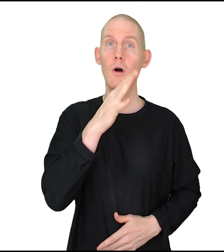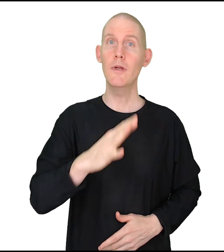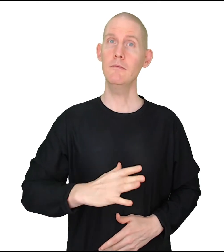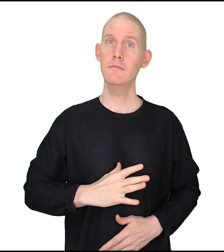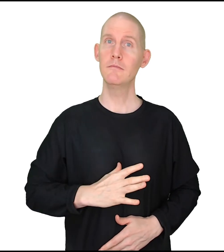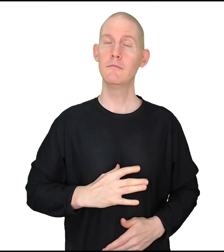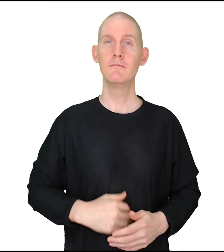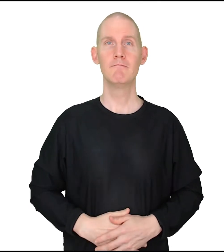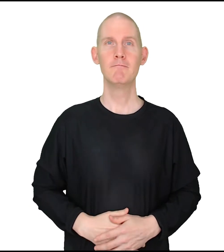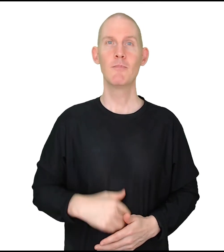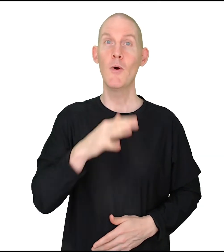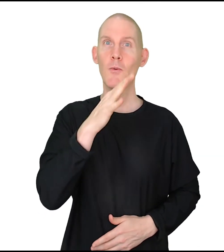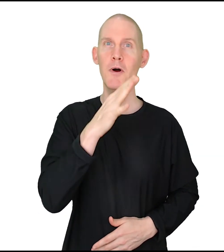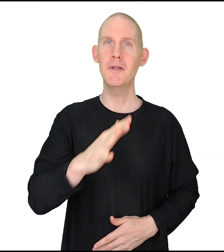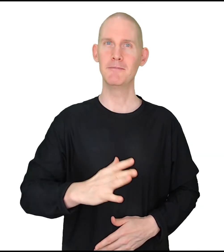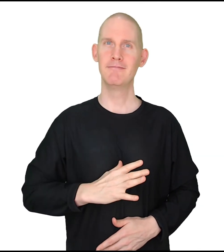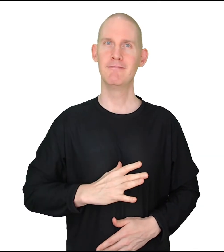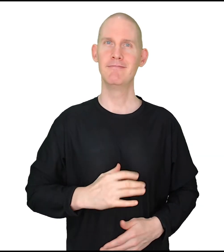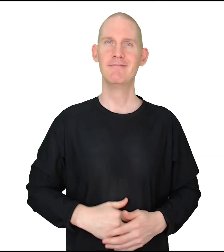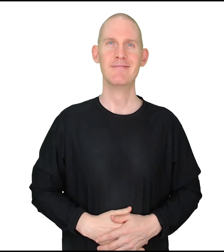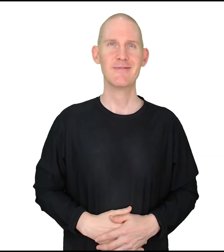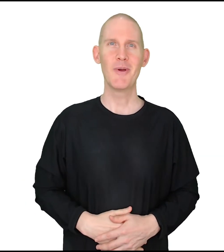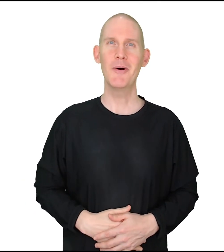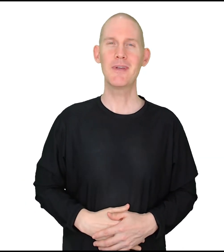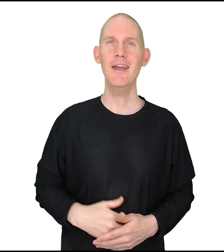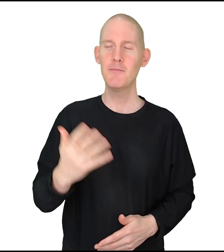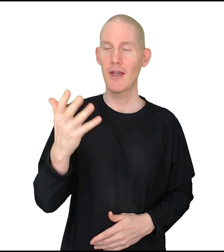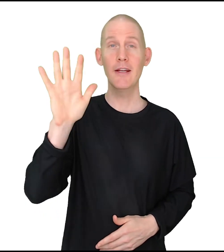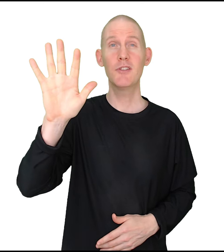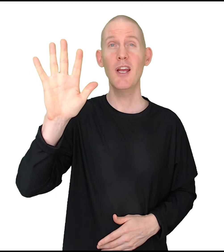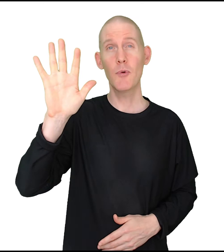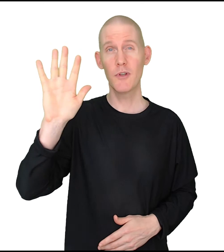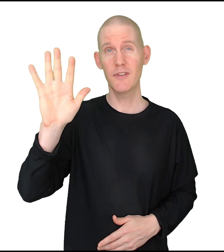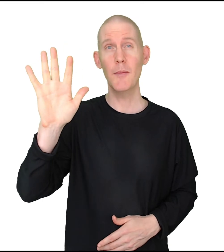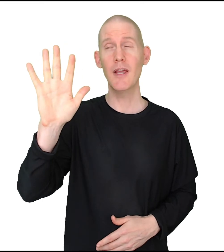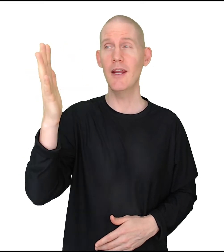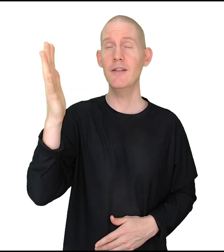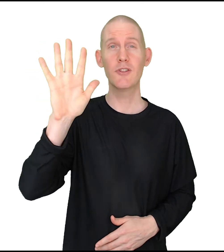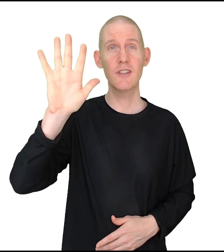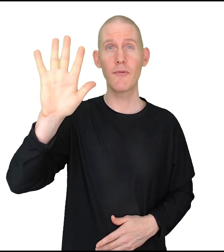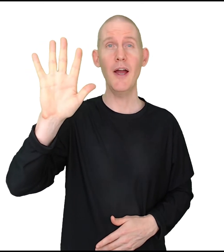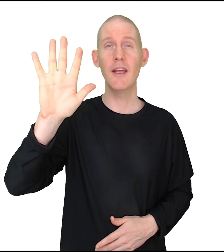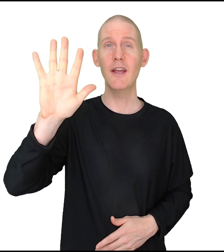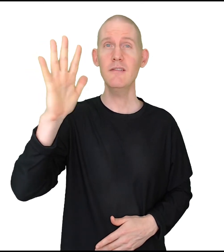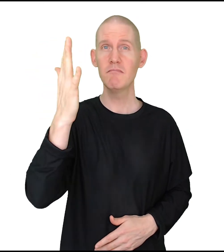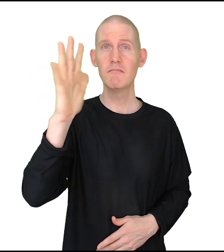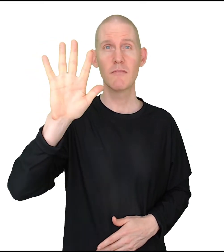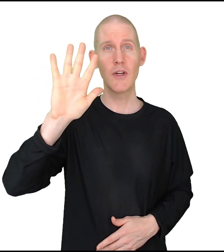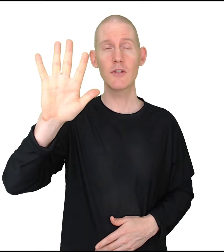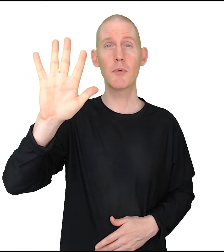Woman. Woman. Okay, hand shape with your dominant hand is just a flat hand. Fingers spread